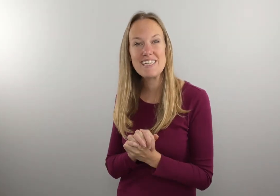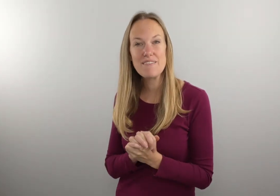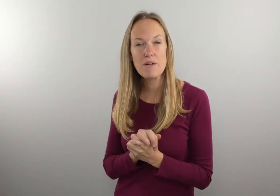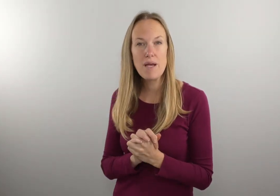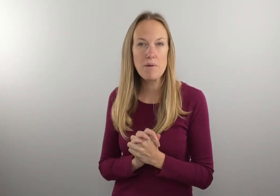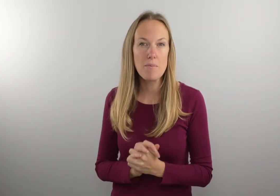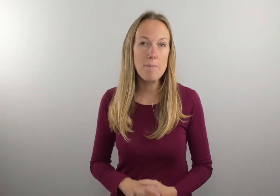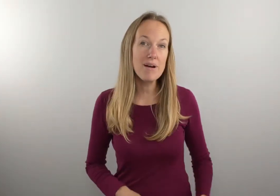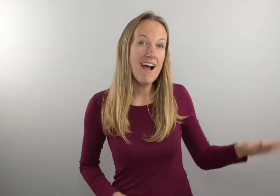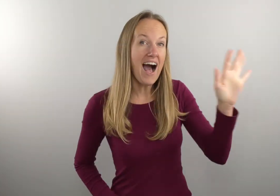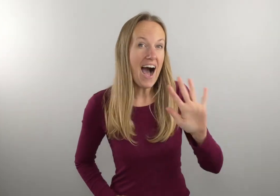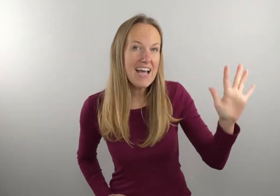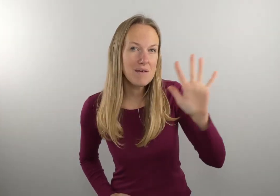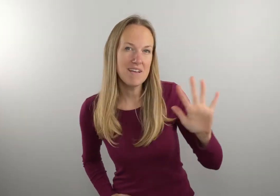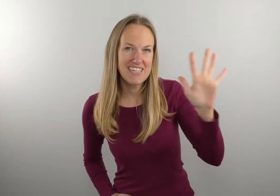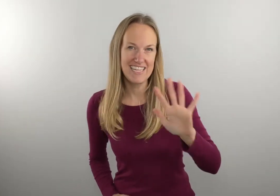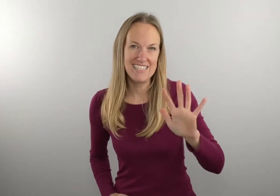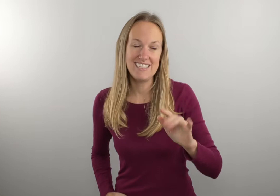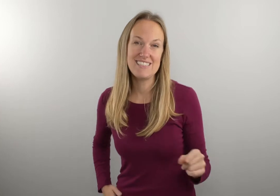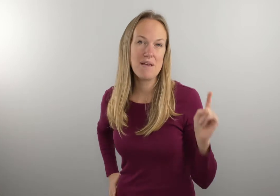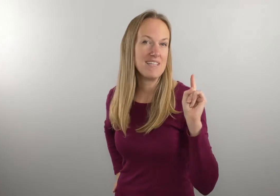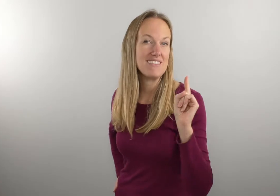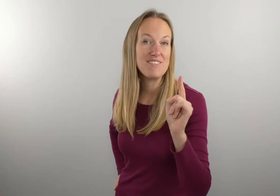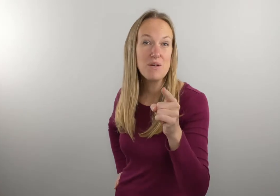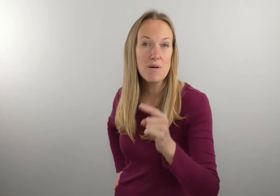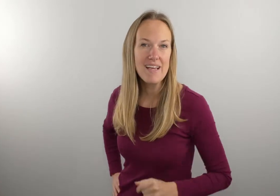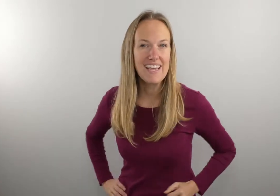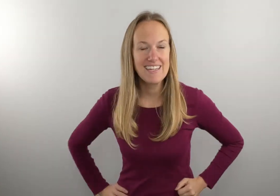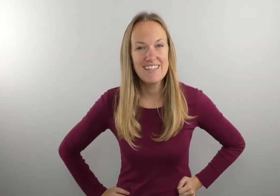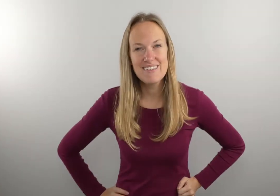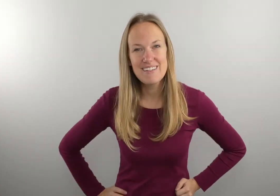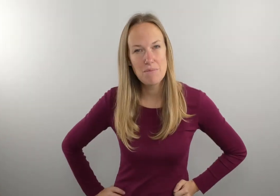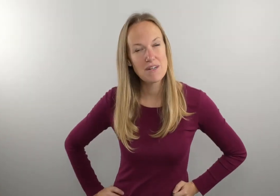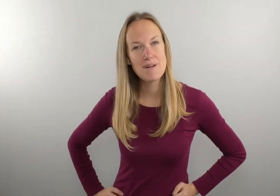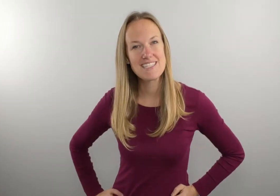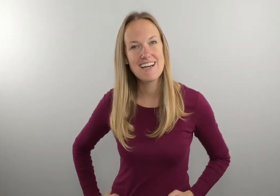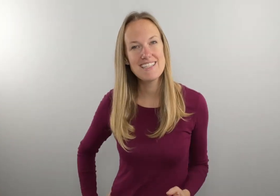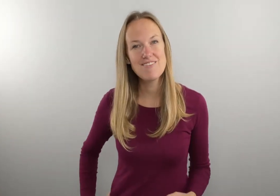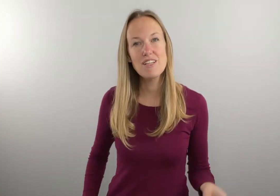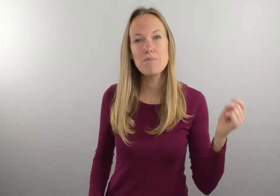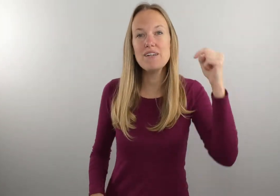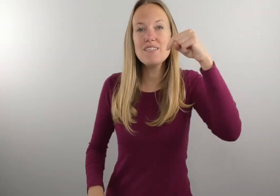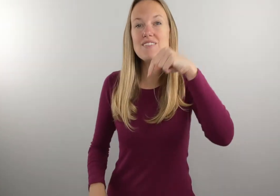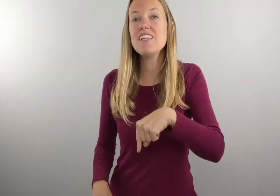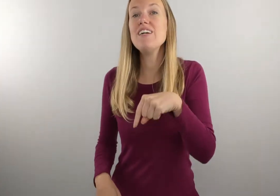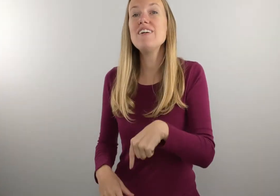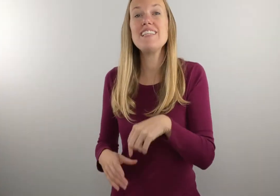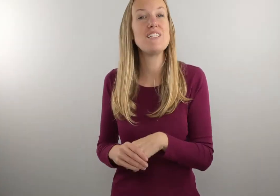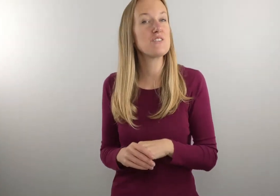right away. But remember, I am left-handed, so that means if you are right-handed, you're going to mirror my signs. If you look below this video in the